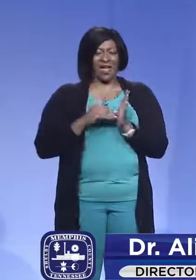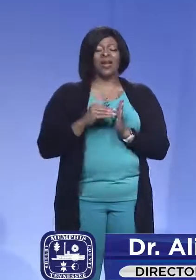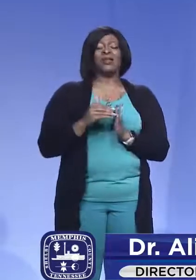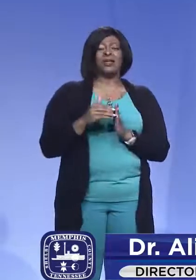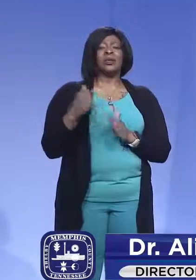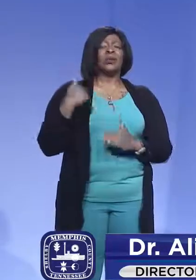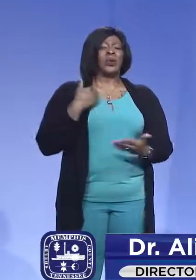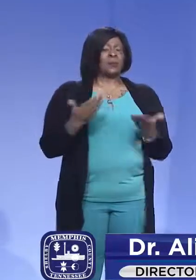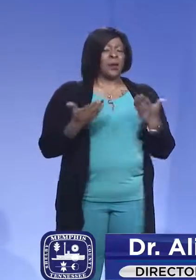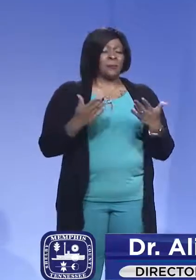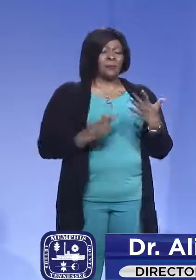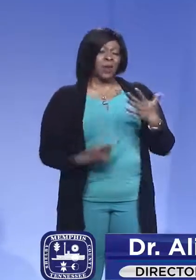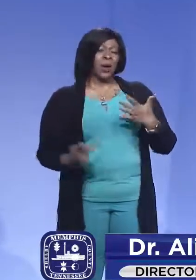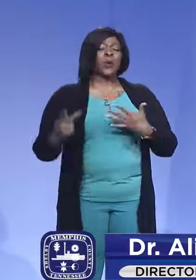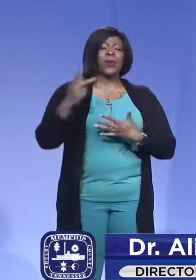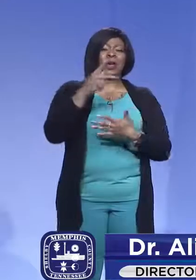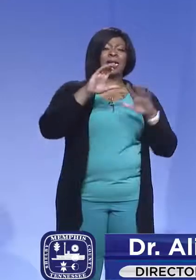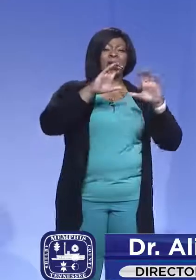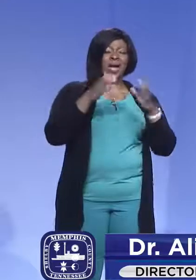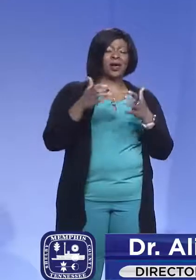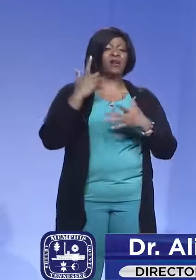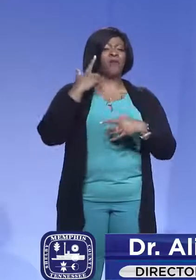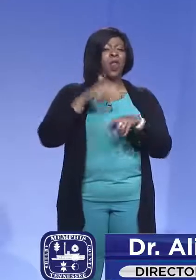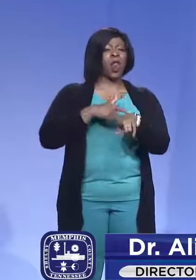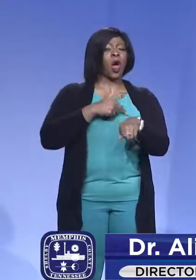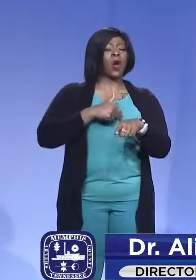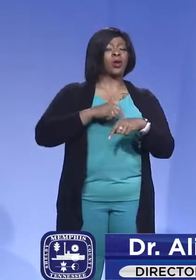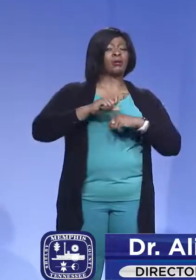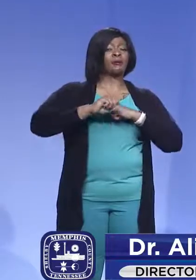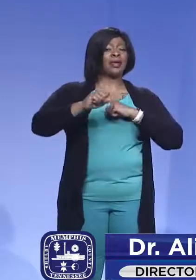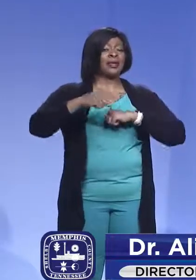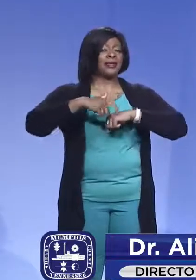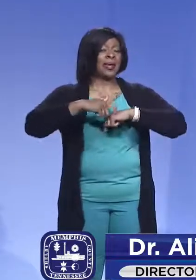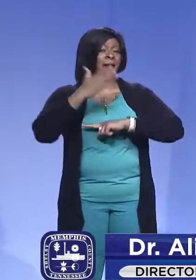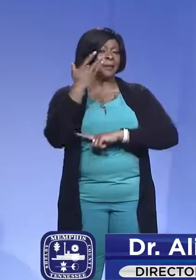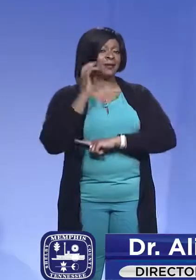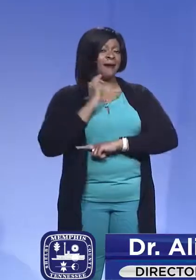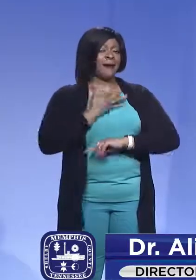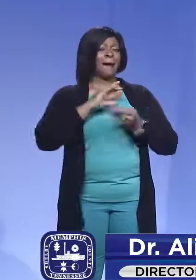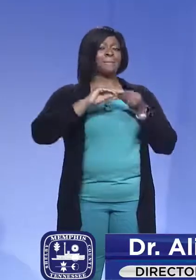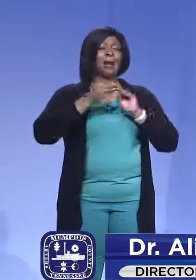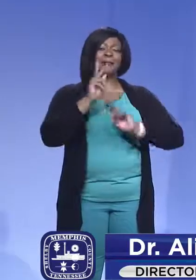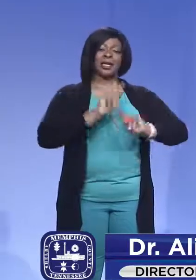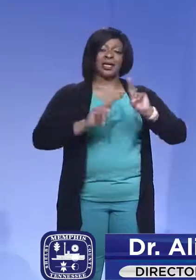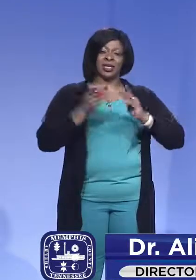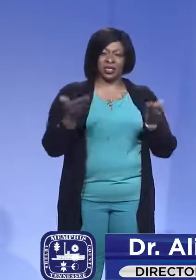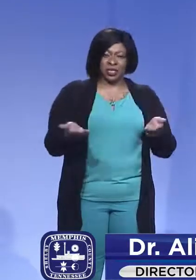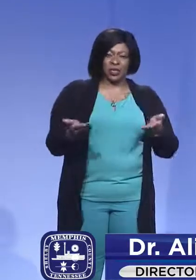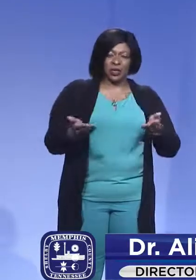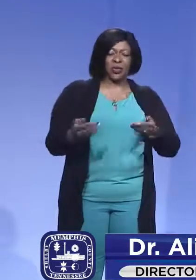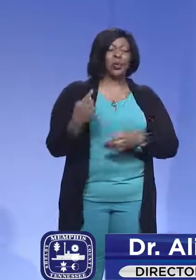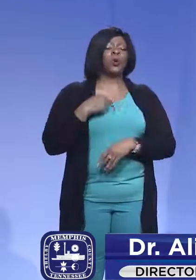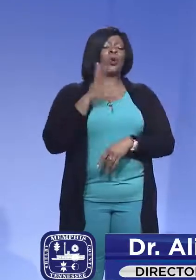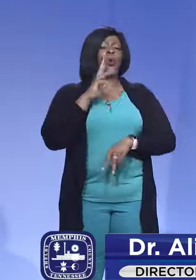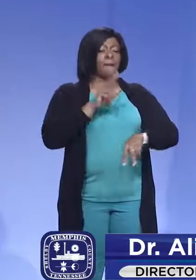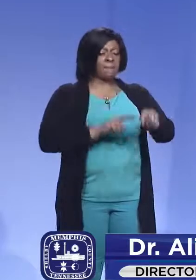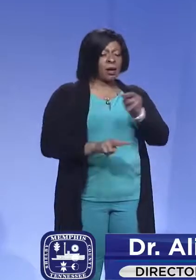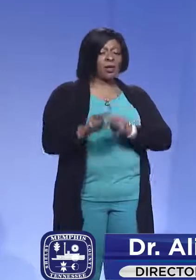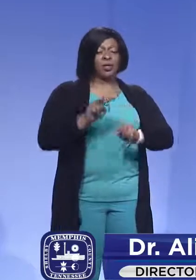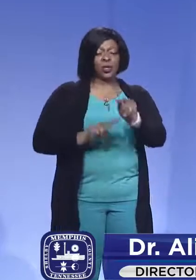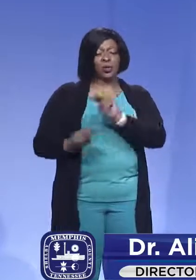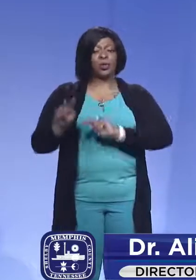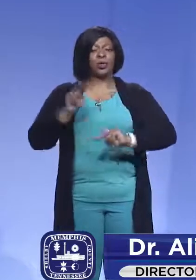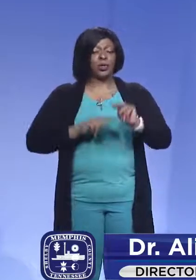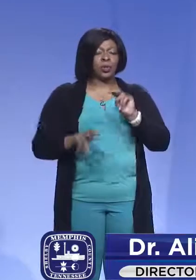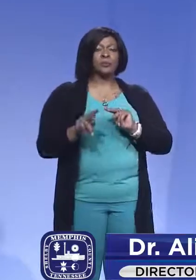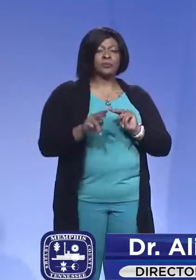in priority categories for longer periods of time just because of our population. And then we will be monitoring